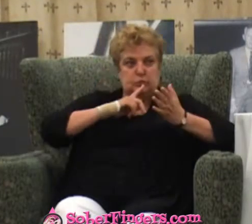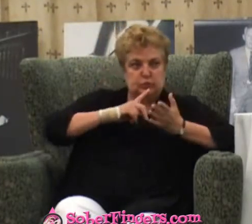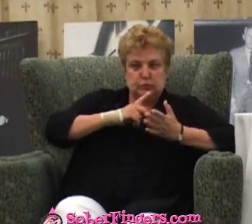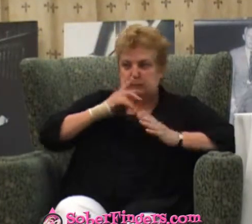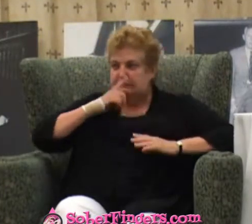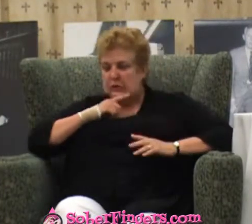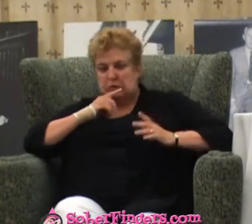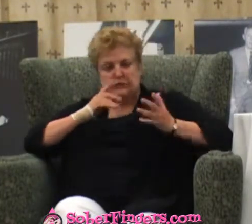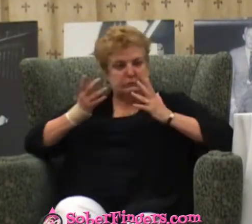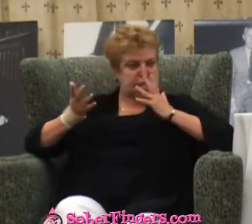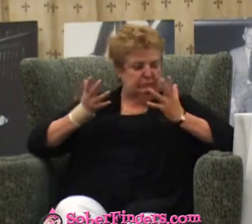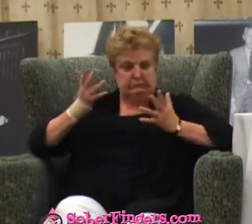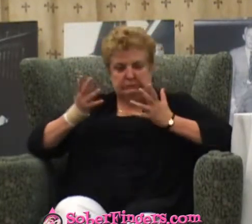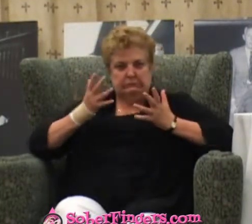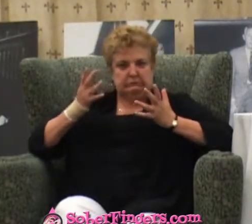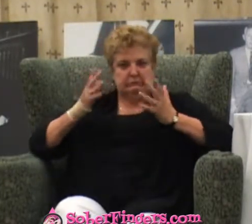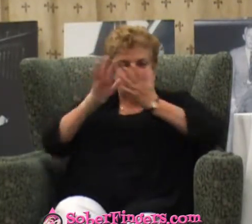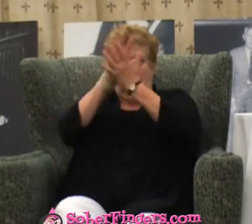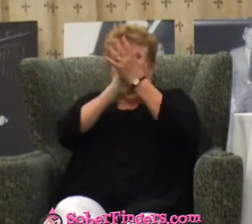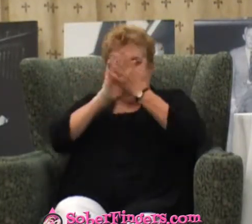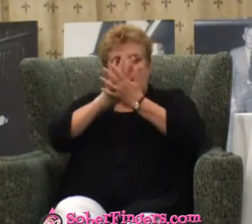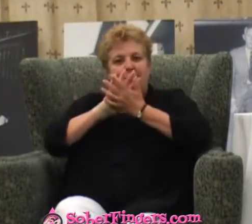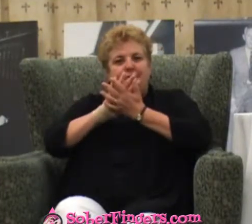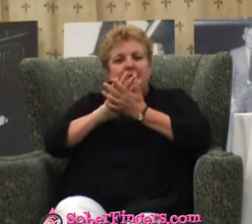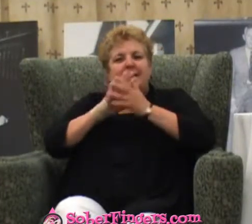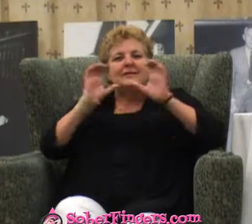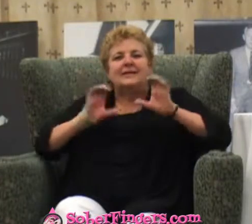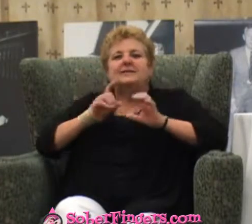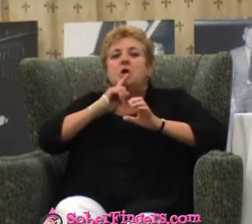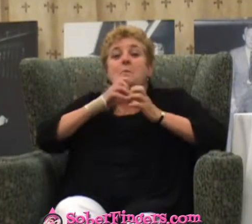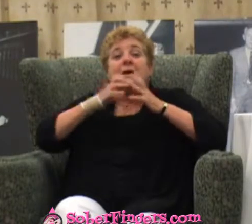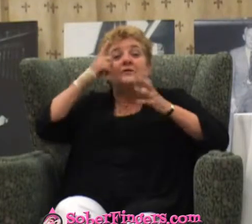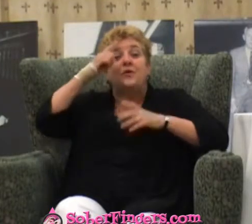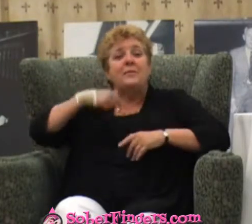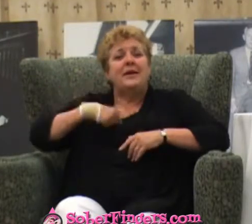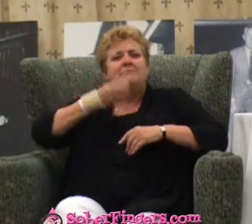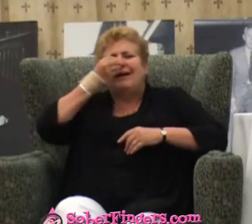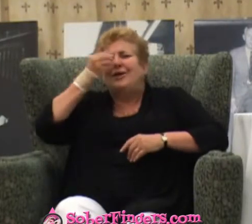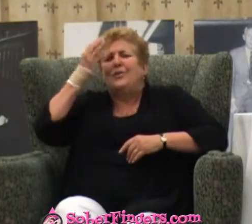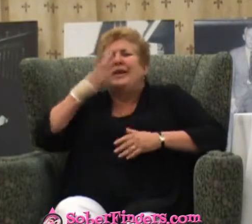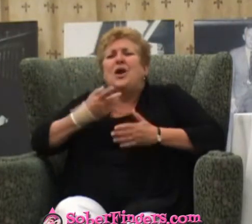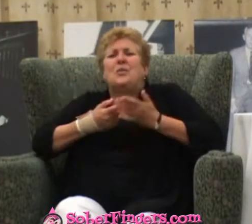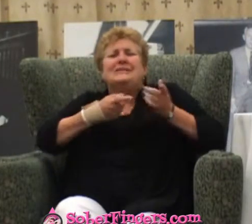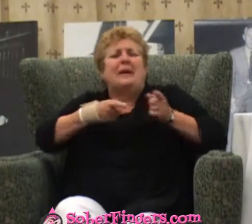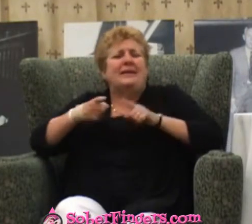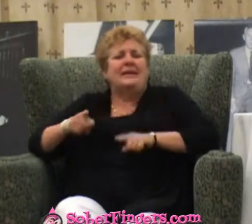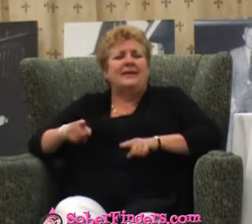In fact, it does so much for me, I don't care what it's doing to me. And that's what the earth people don't understand about